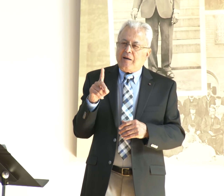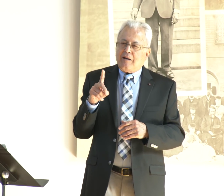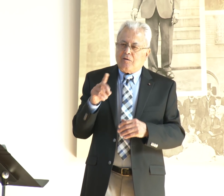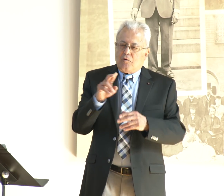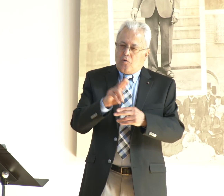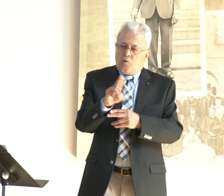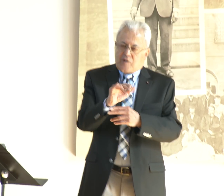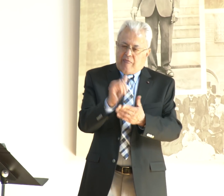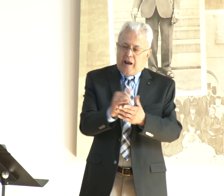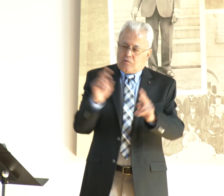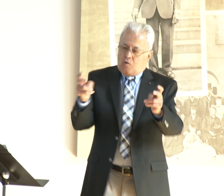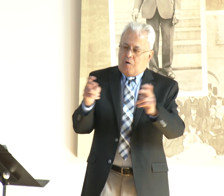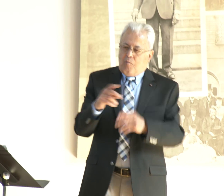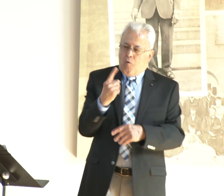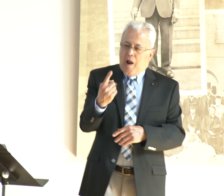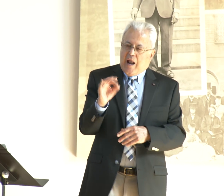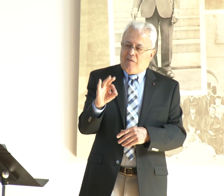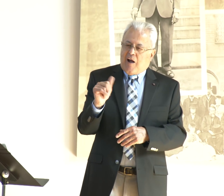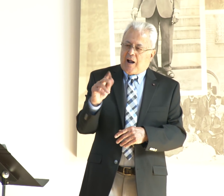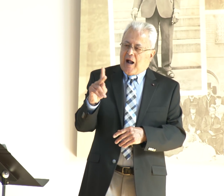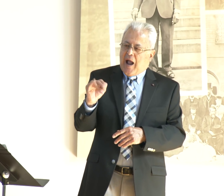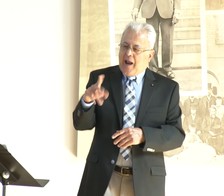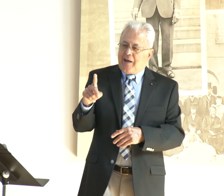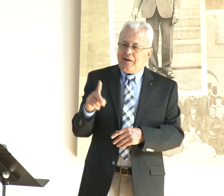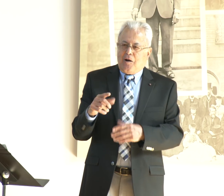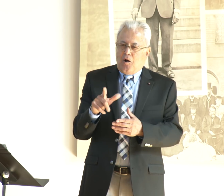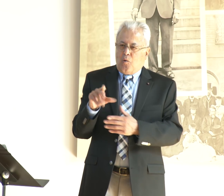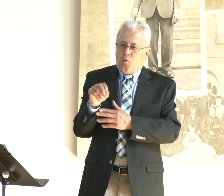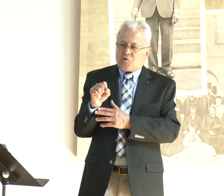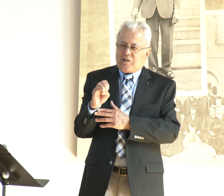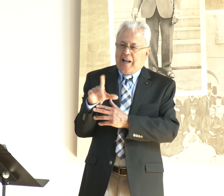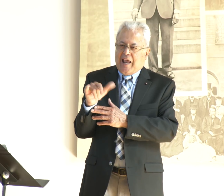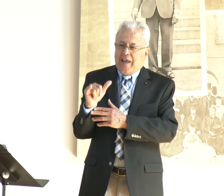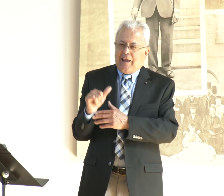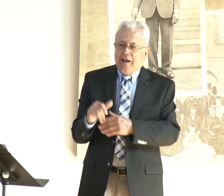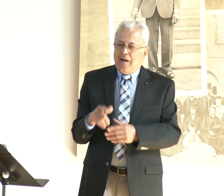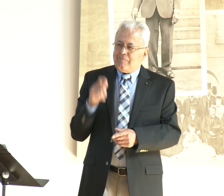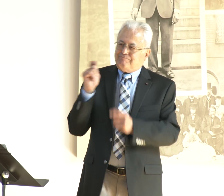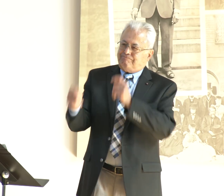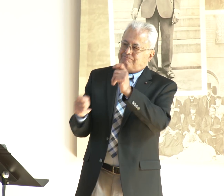Bernard was one of a kind. That describes him best.